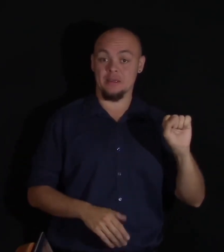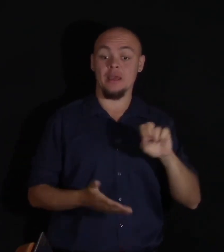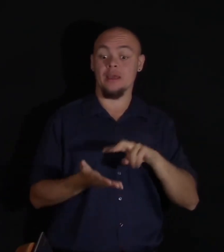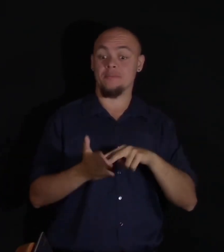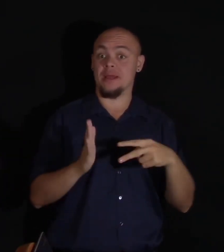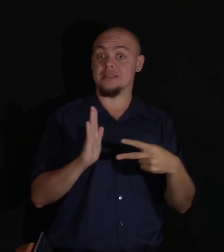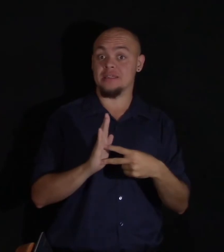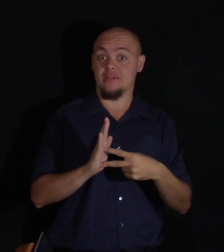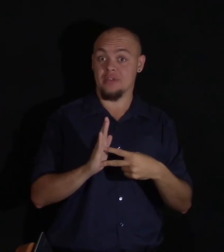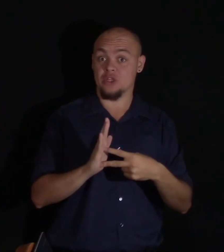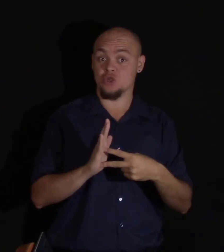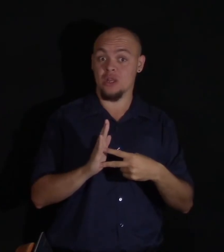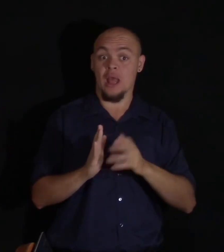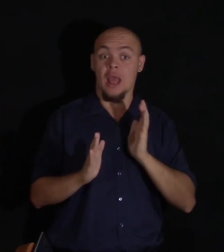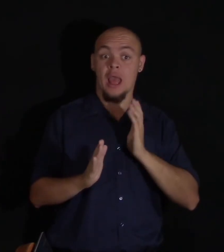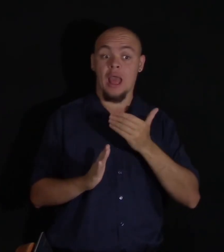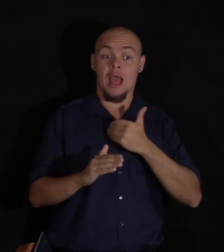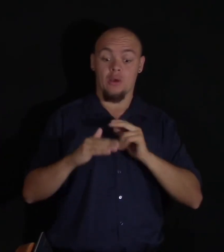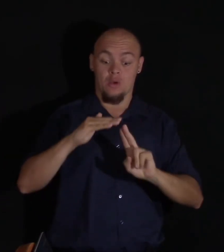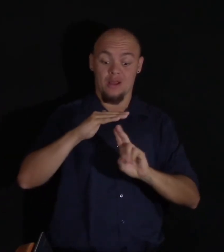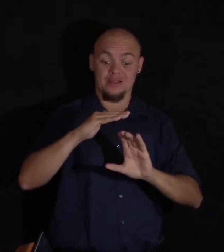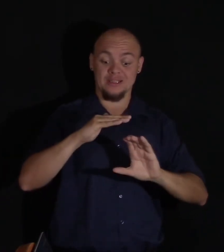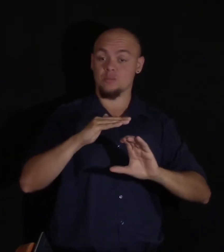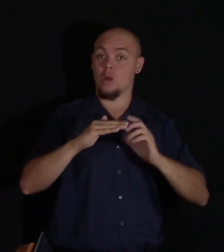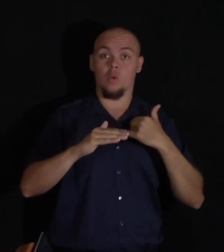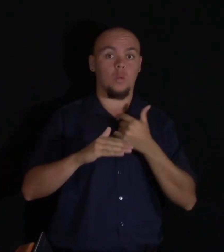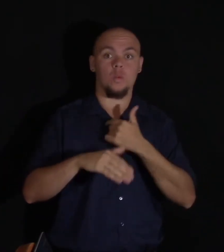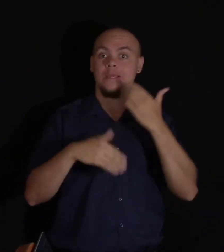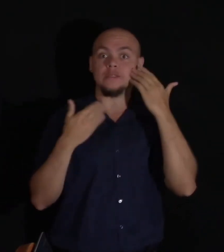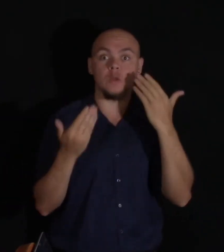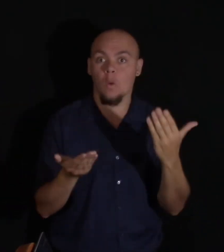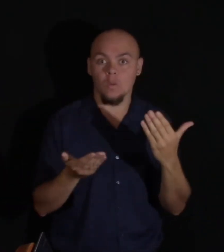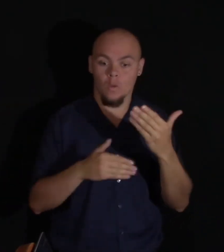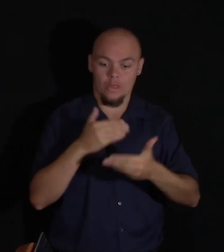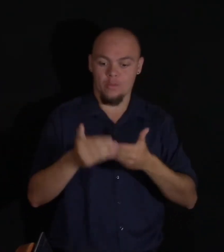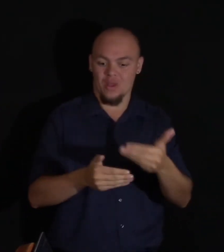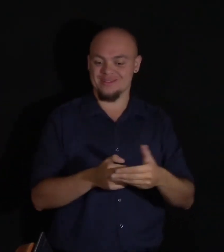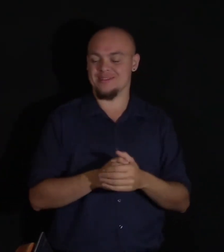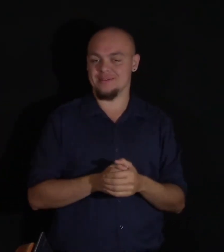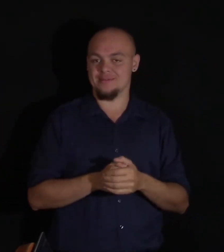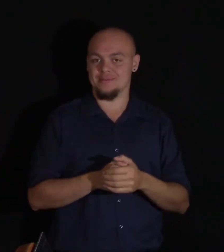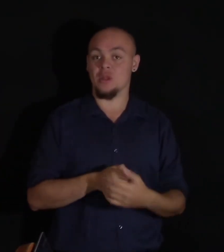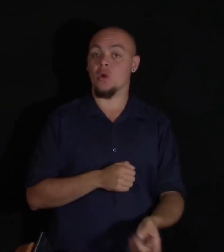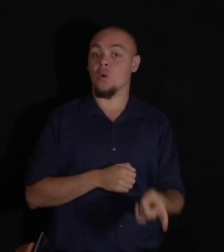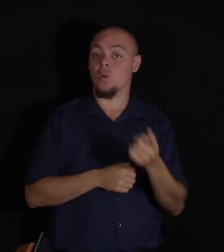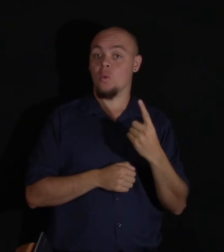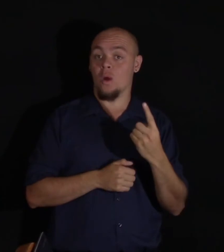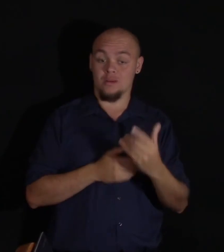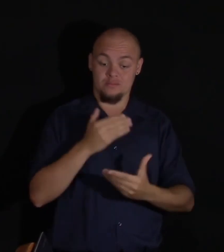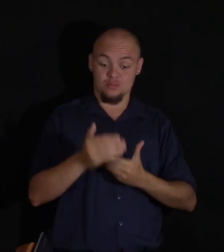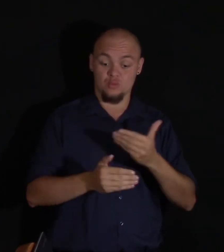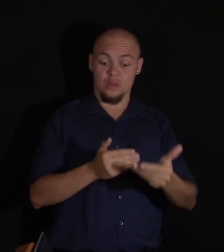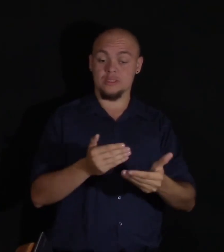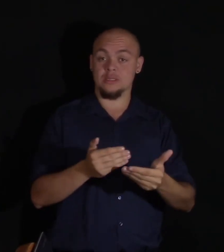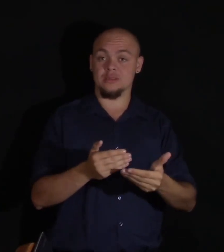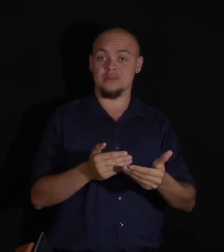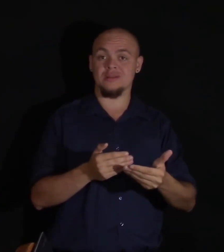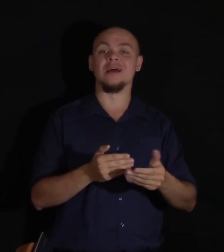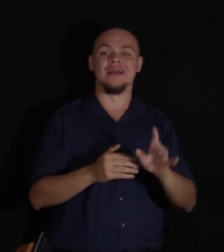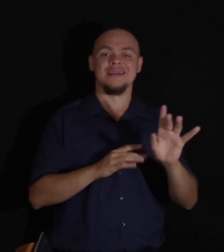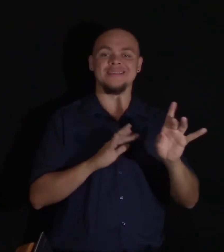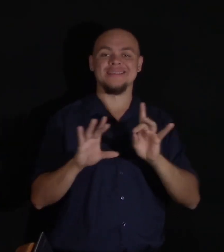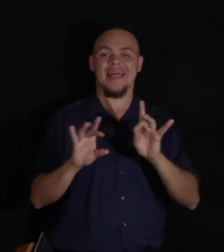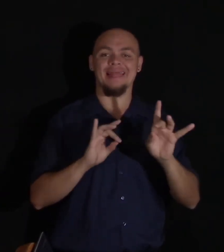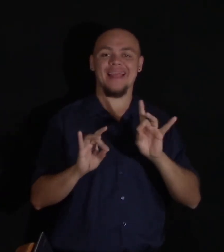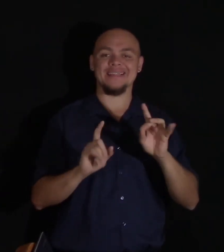definition, we are unaware of our unconscious processes. One of these unconscious processes is selective